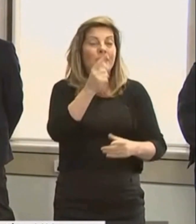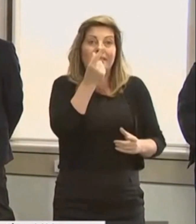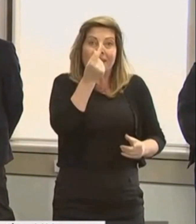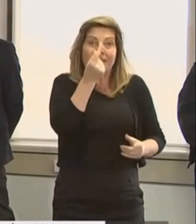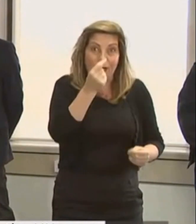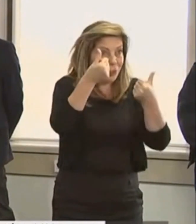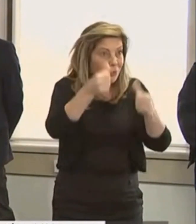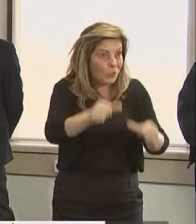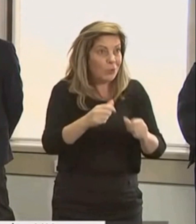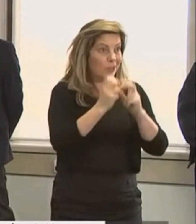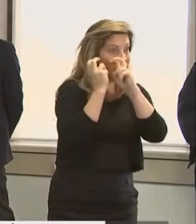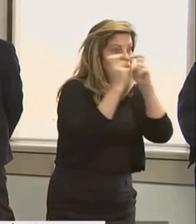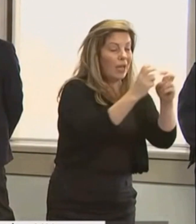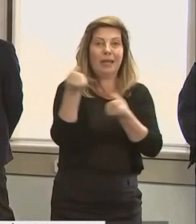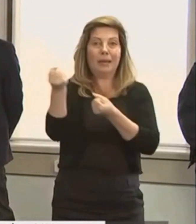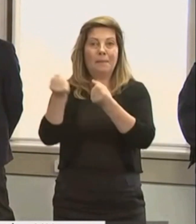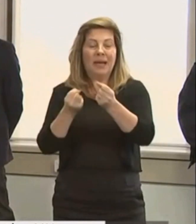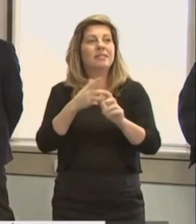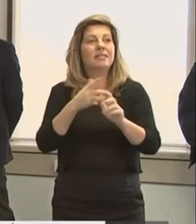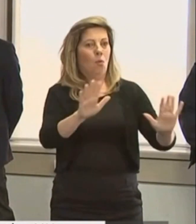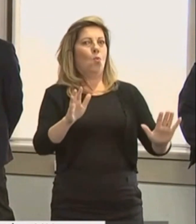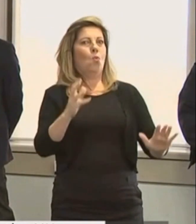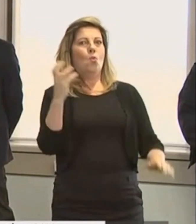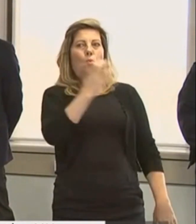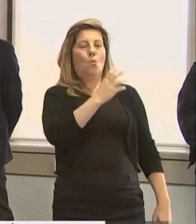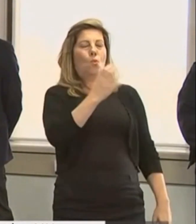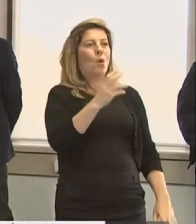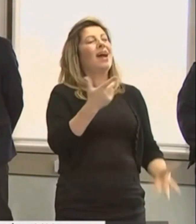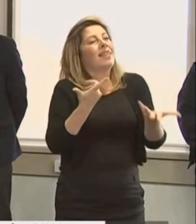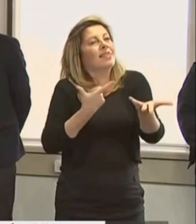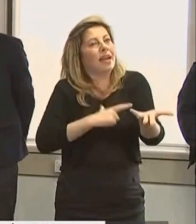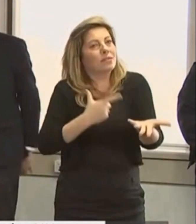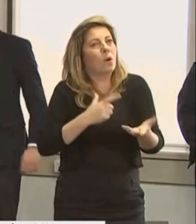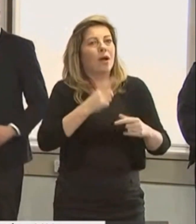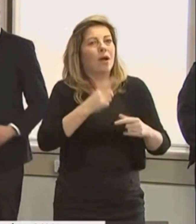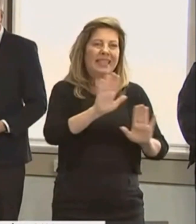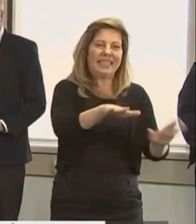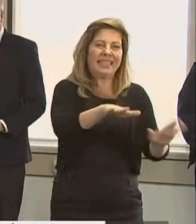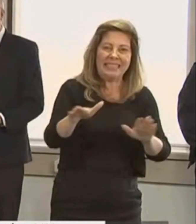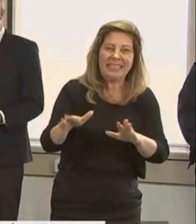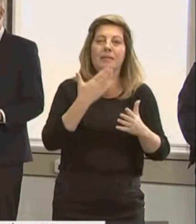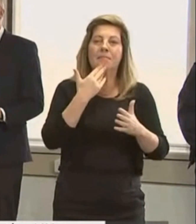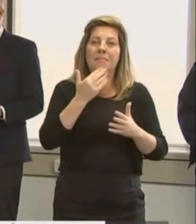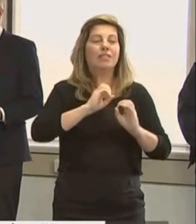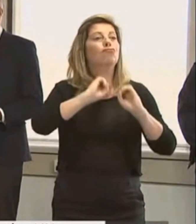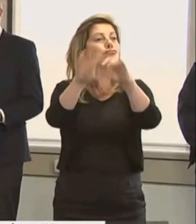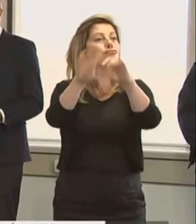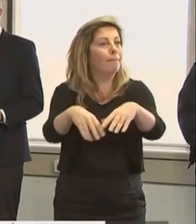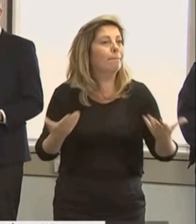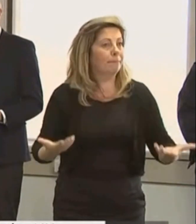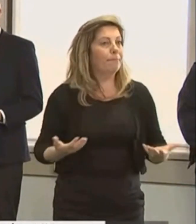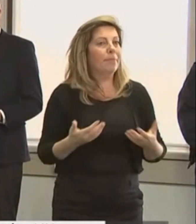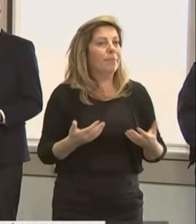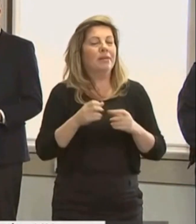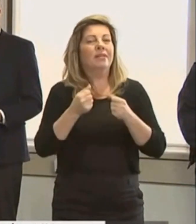on Friday was around 18.3 thousand kids tap on to the wider network. So with about 110,000 kids who